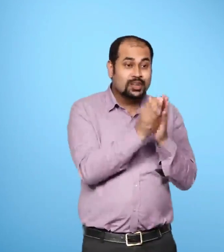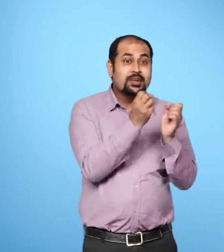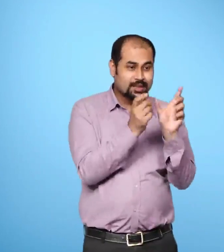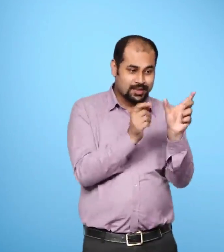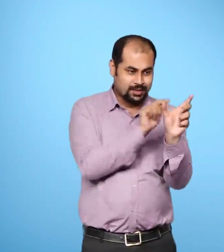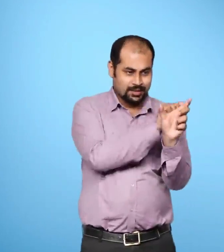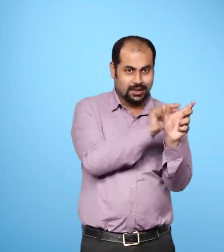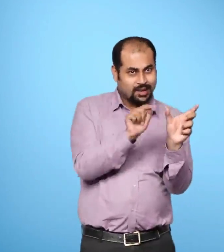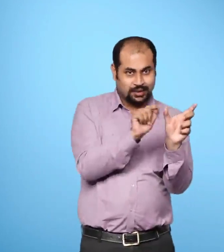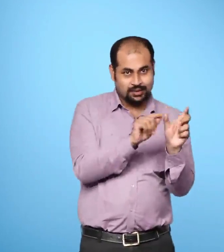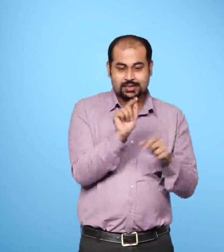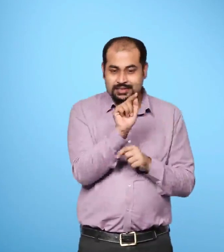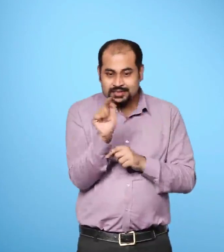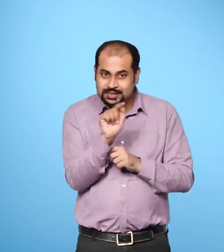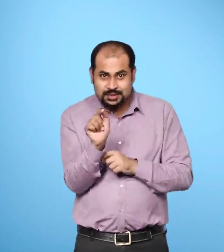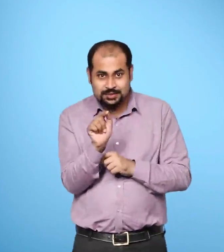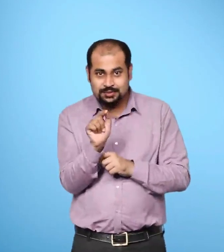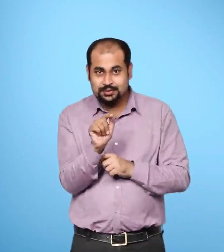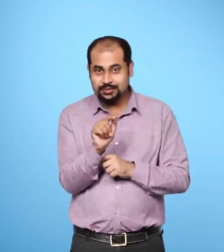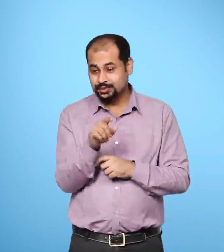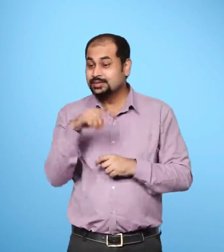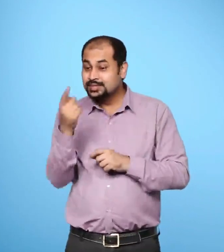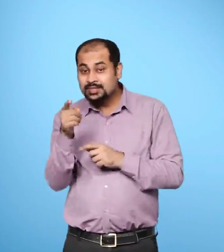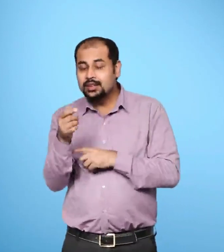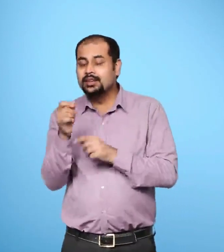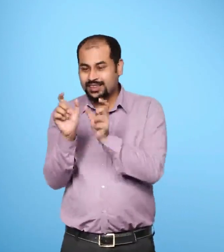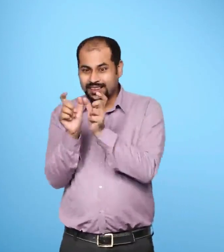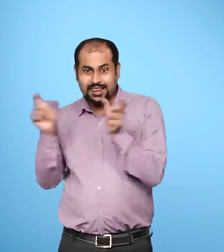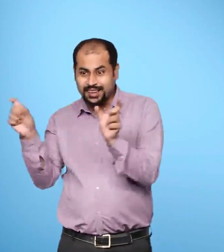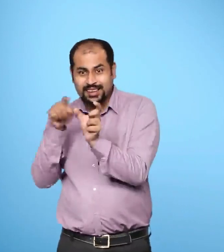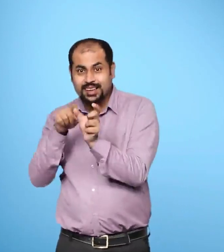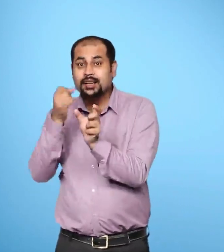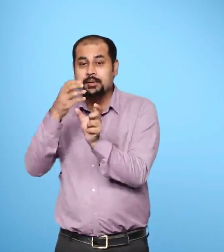Dash is equal to 90 plus 9.